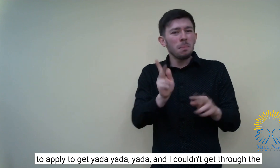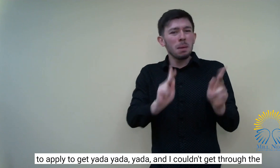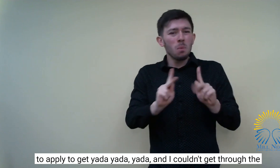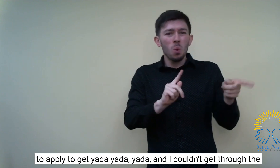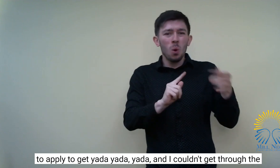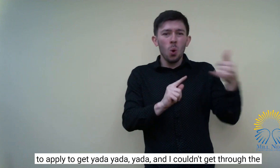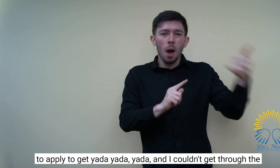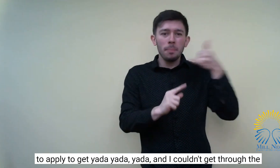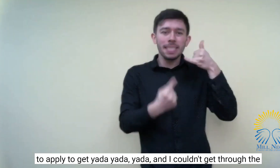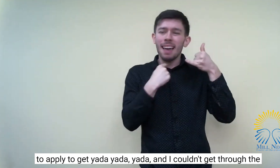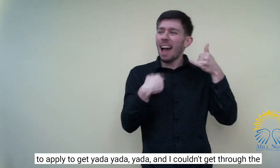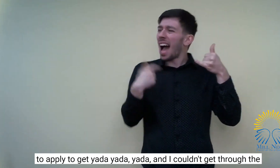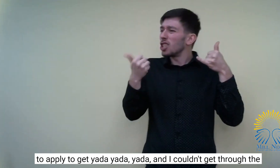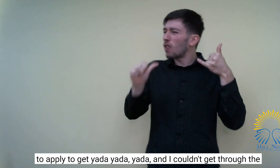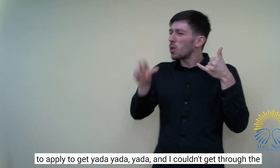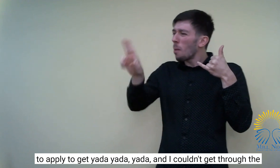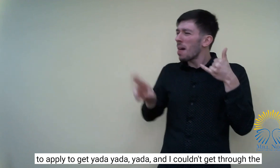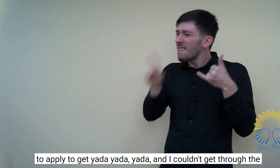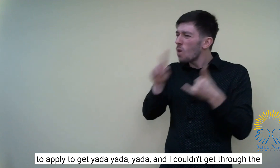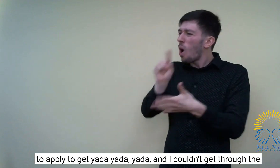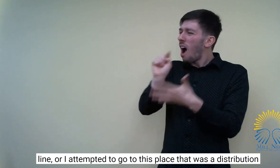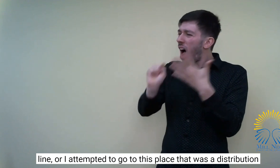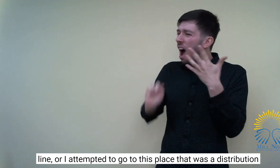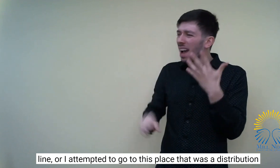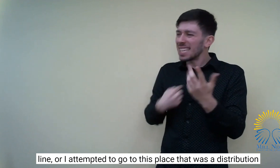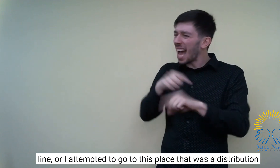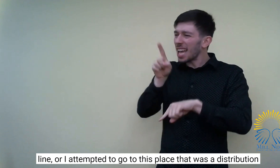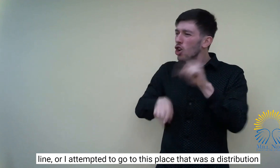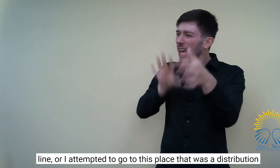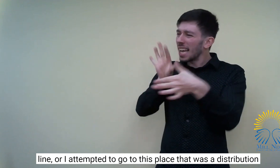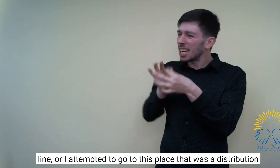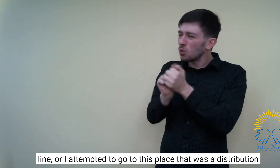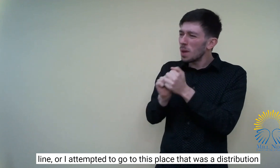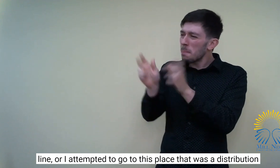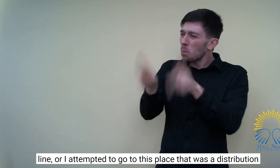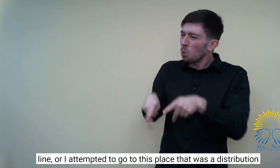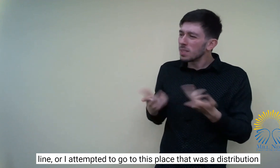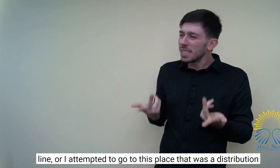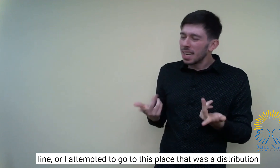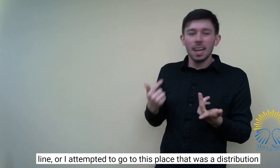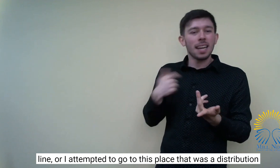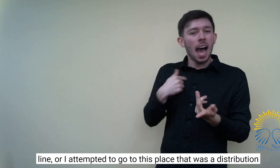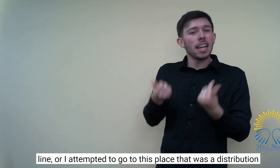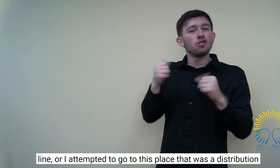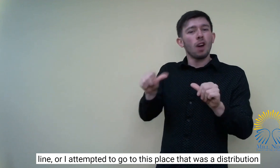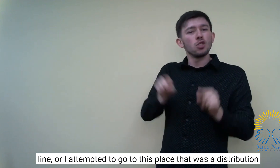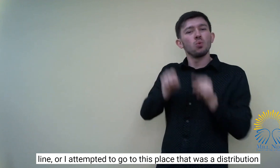yada, yada, yada, and I couldn't get through the line. Or I attempted to go to this place that was a